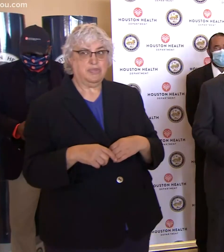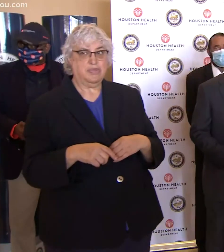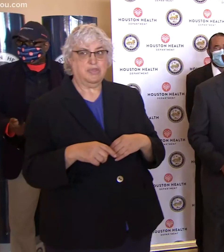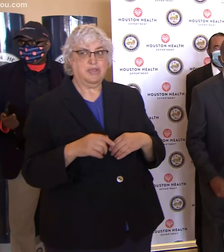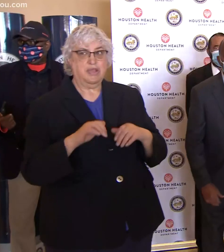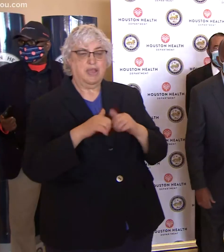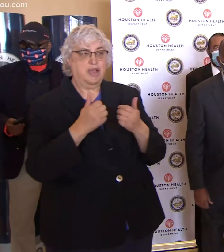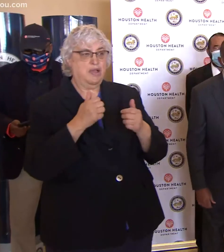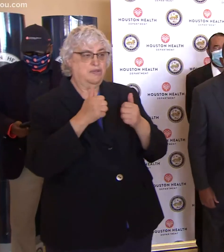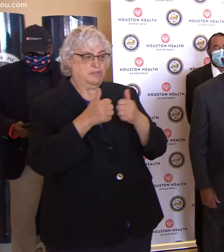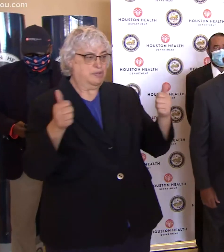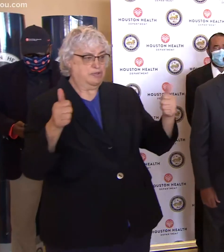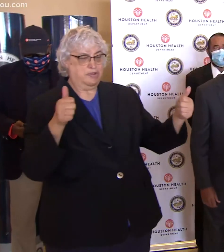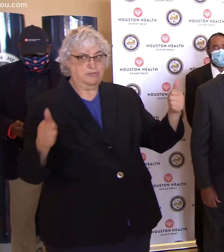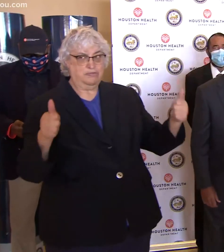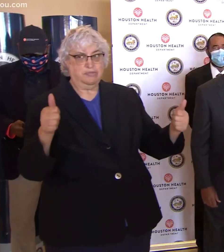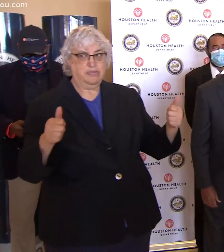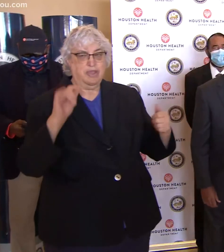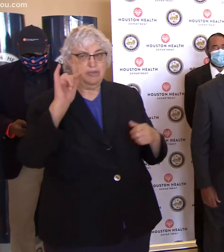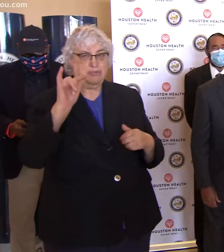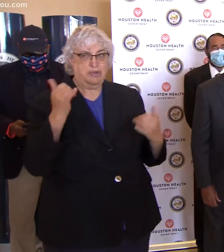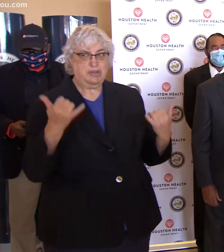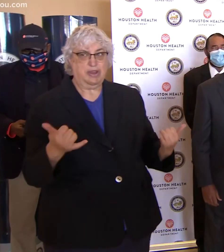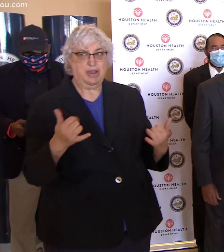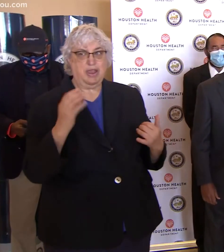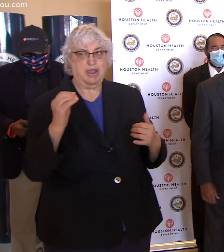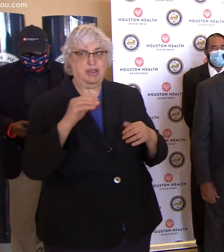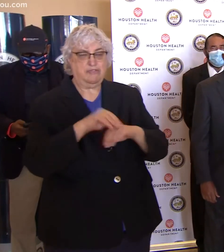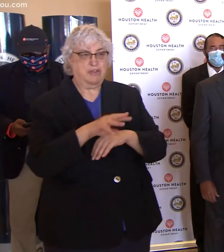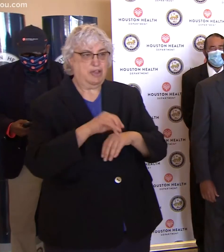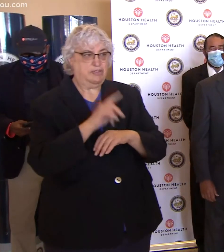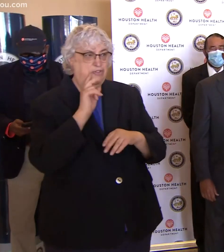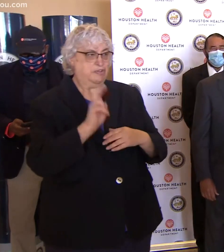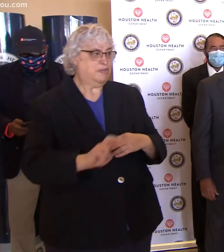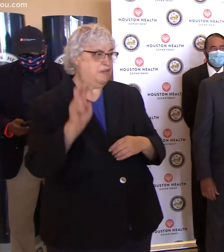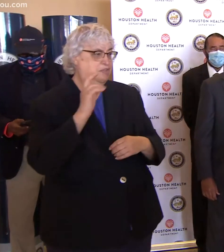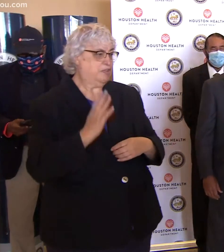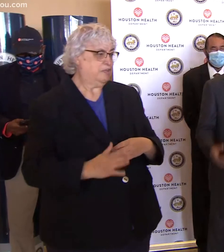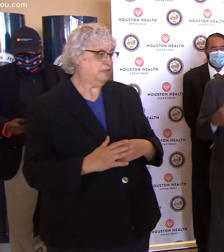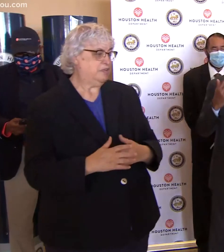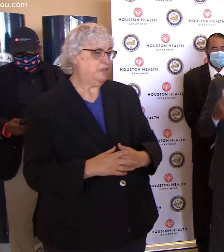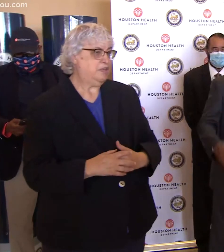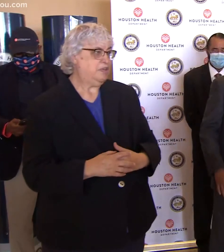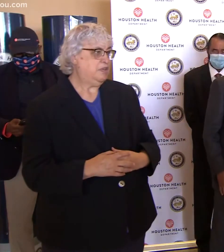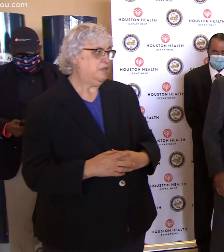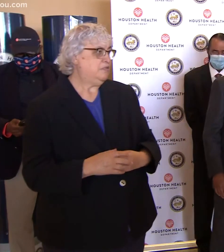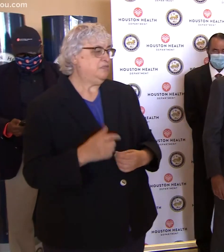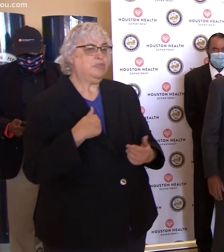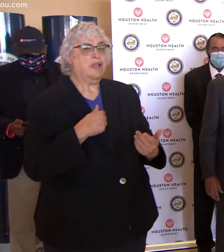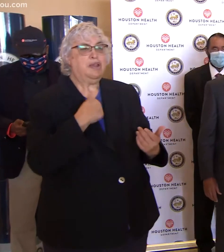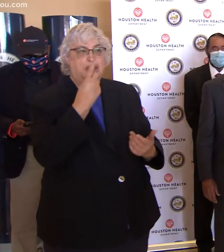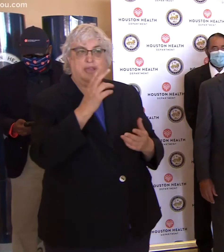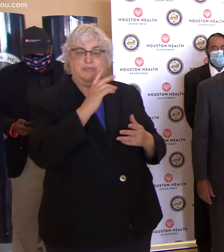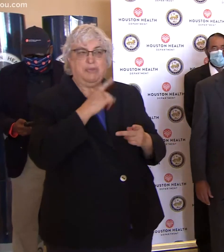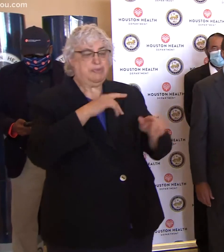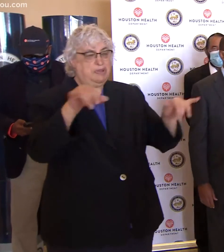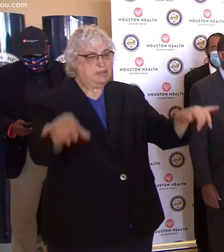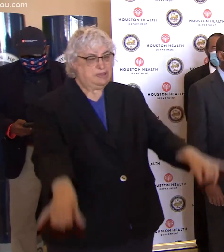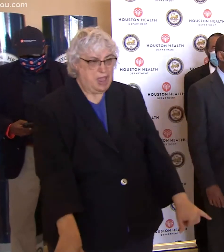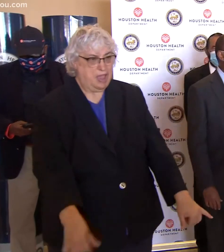How is social distancing being handled at the airports today, and your advice for travelers? Well, number one, I'm not encouraging anyone to travel. I